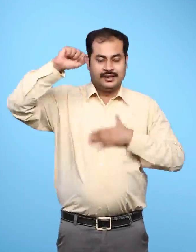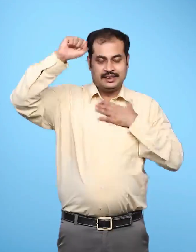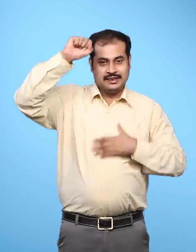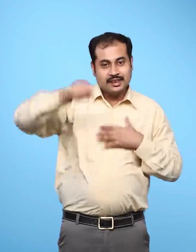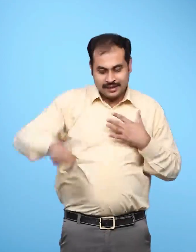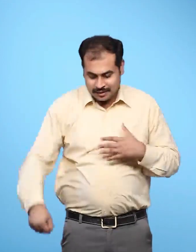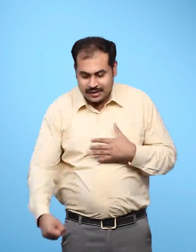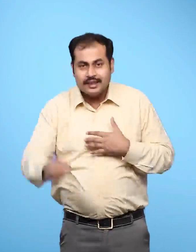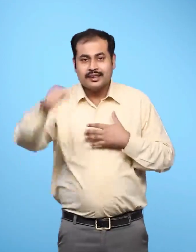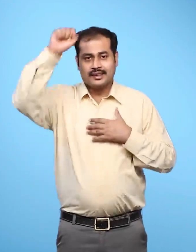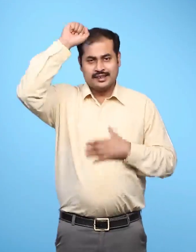C.